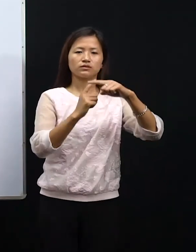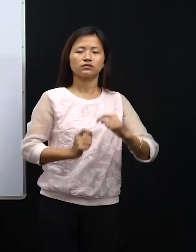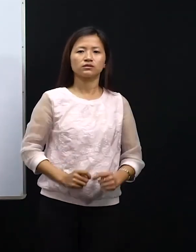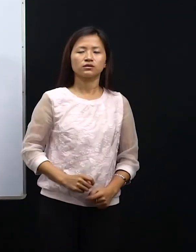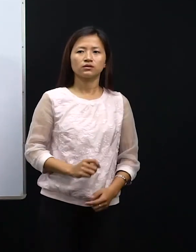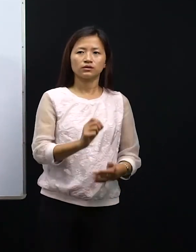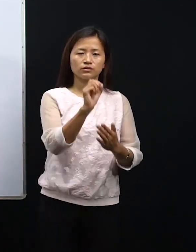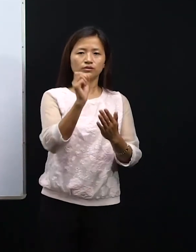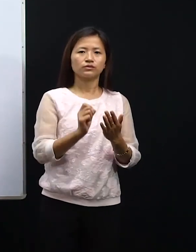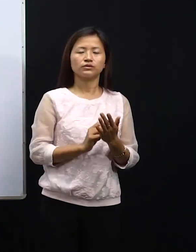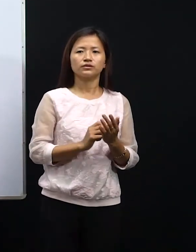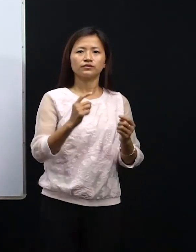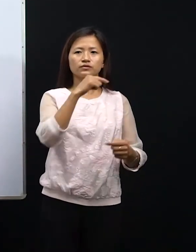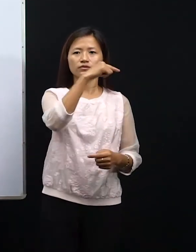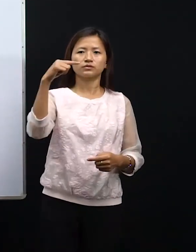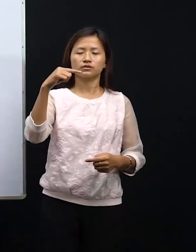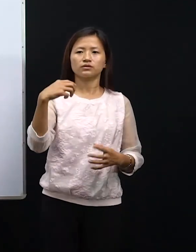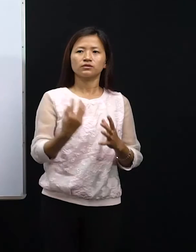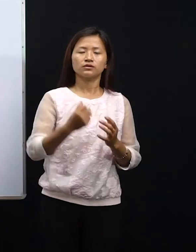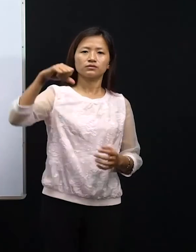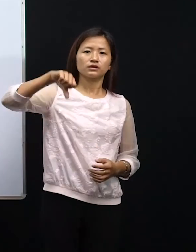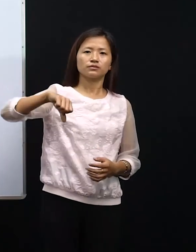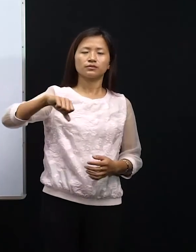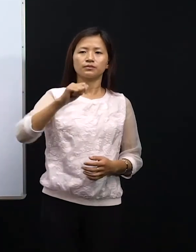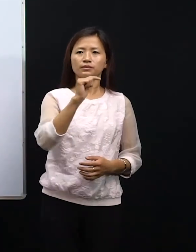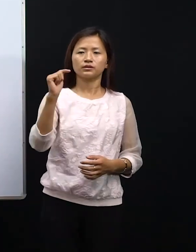so you will subtract them. 9 minus 7 will give you